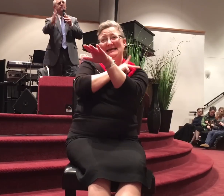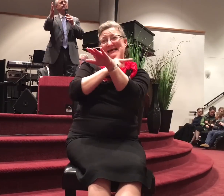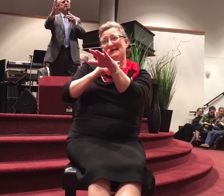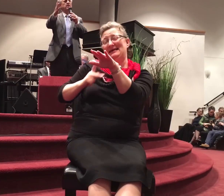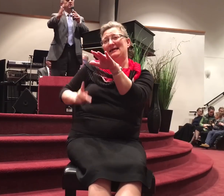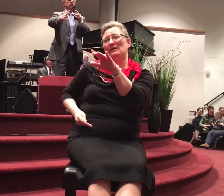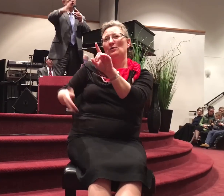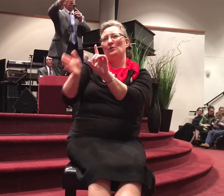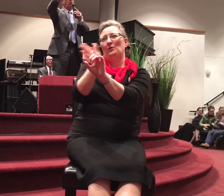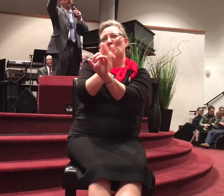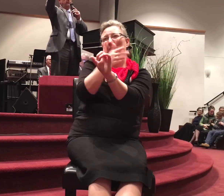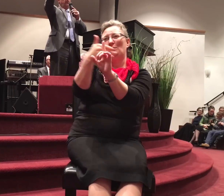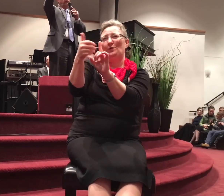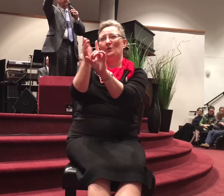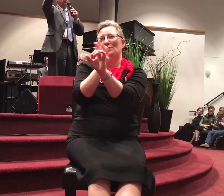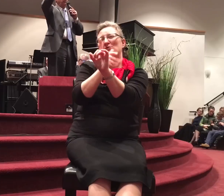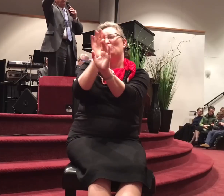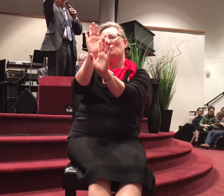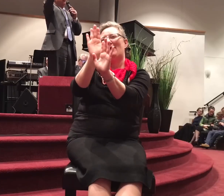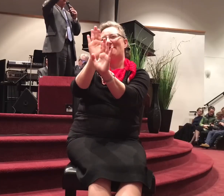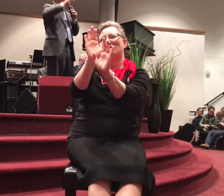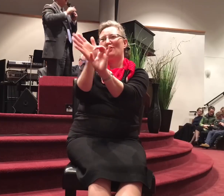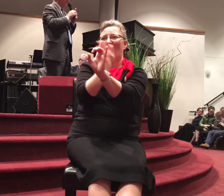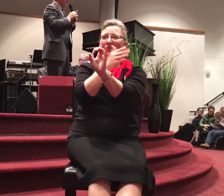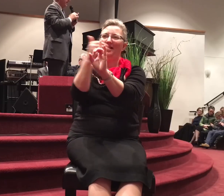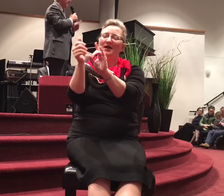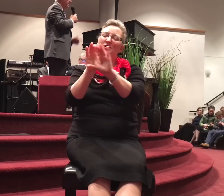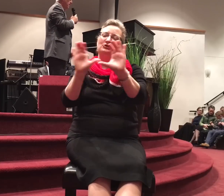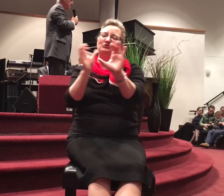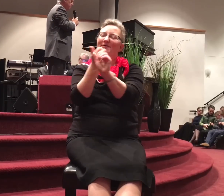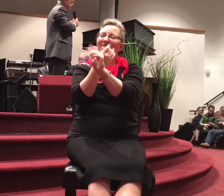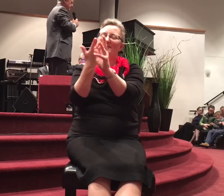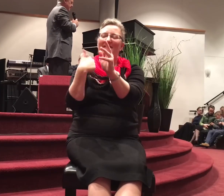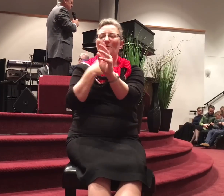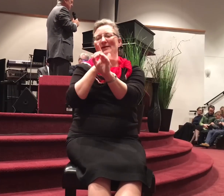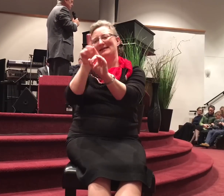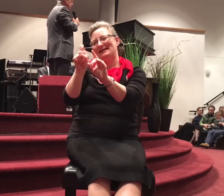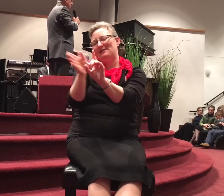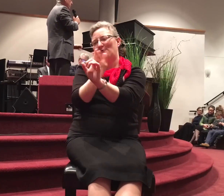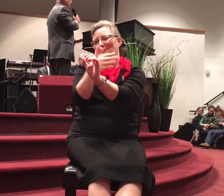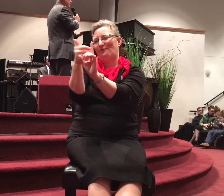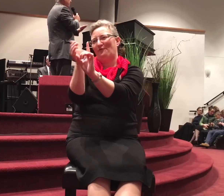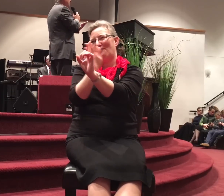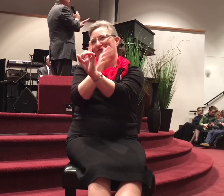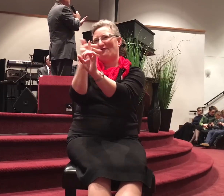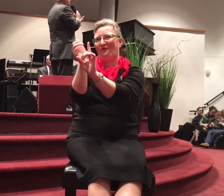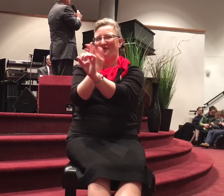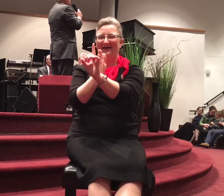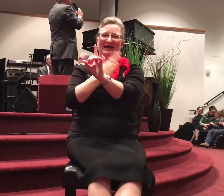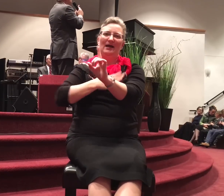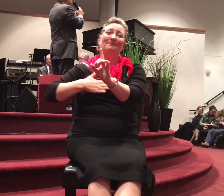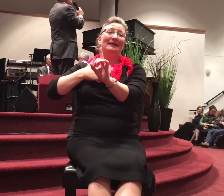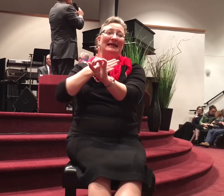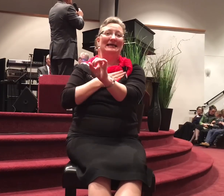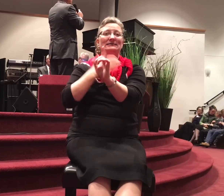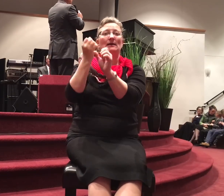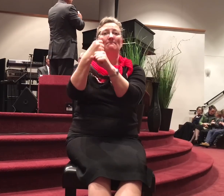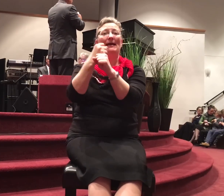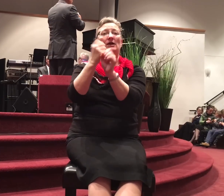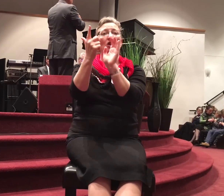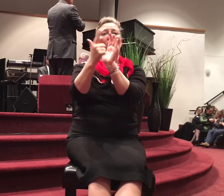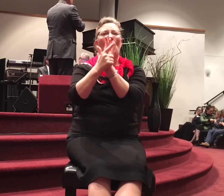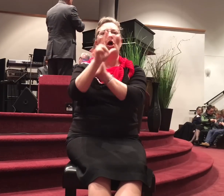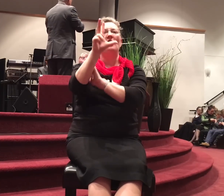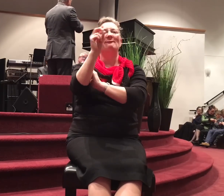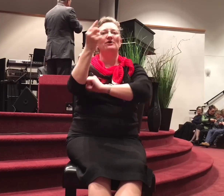"Oh, king, you're so wonderful. You do everything that we need. Please issue a decree that for the next 30 days, no one